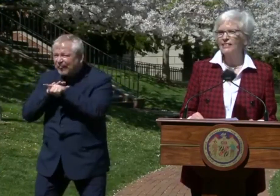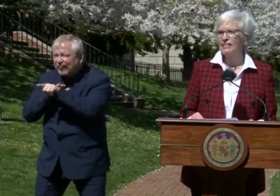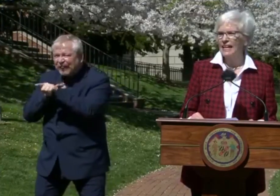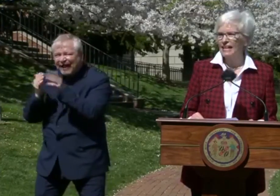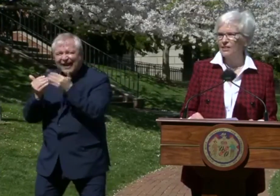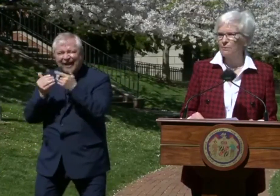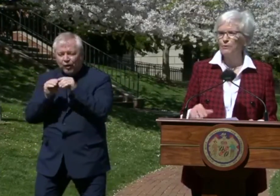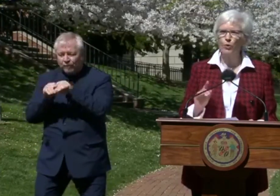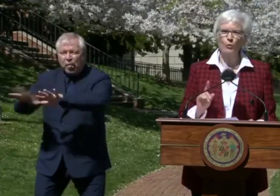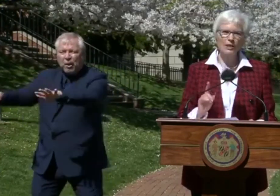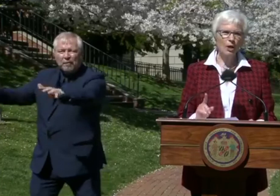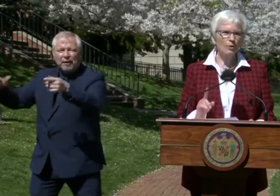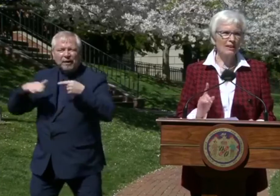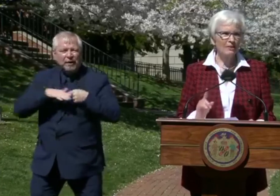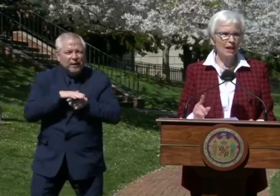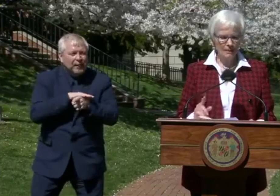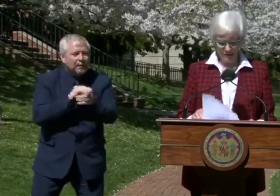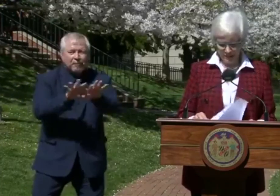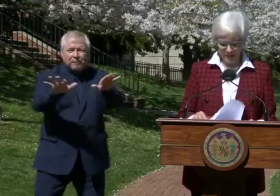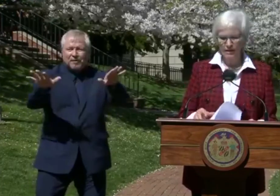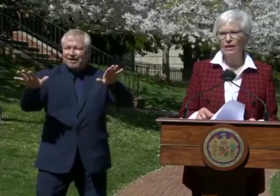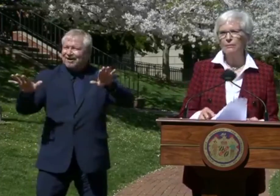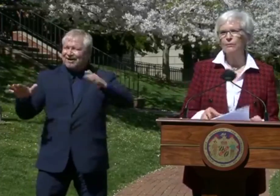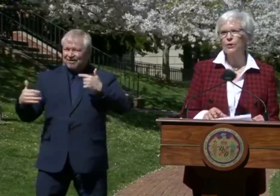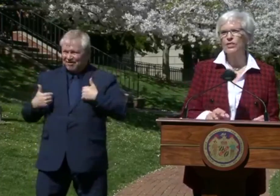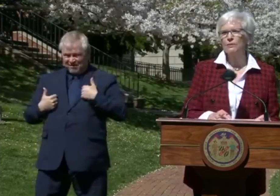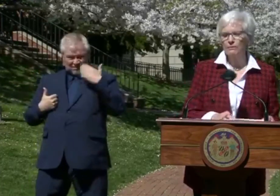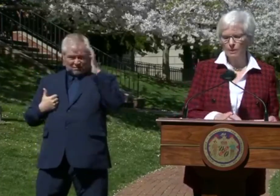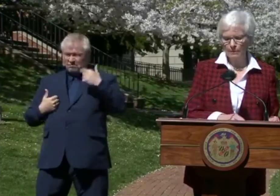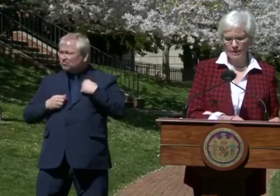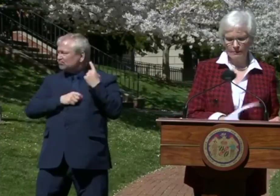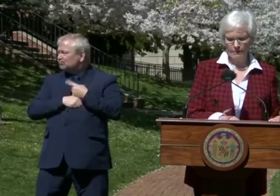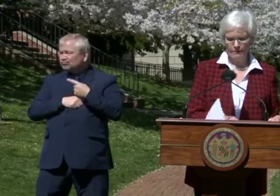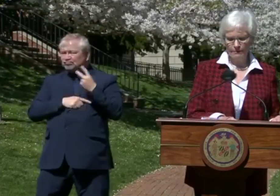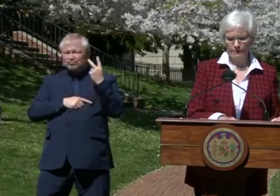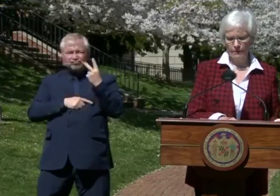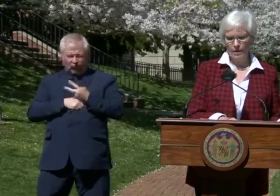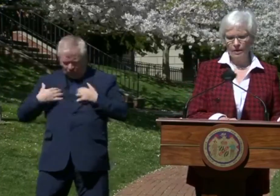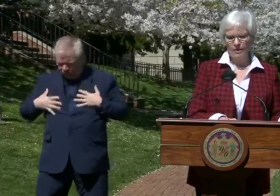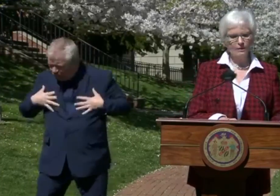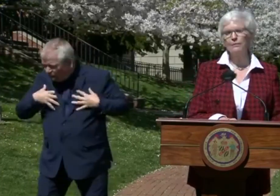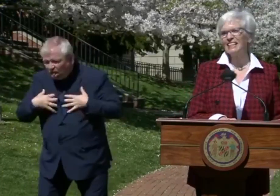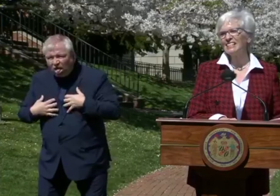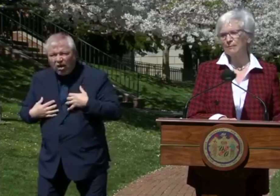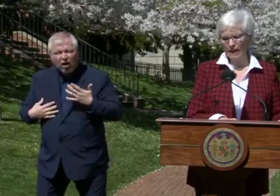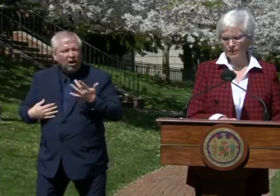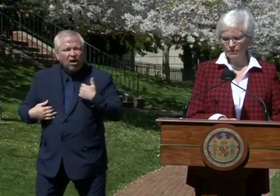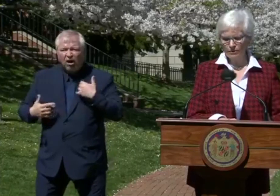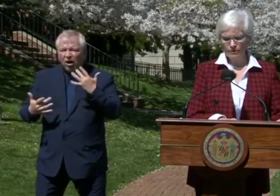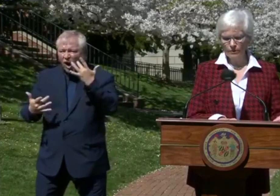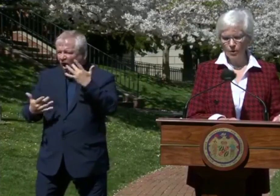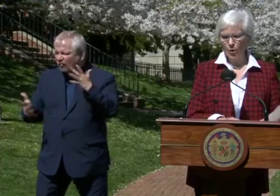it takes days before we know we have become infected, before symptoms appear. The symptoms can seem